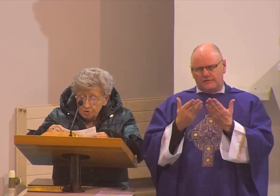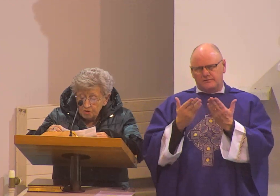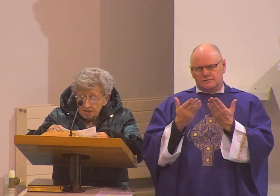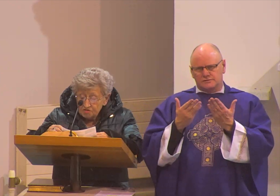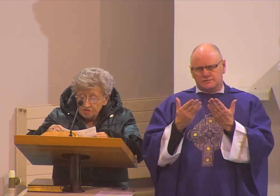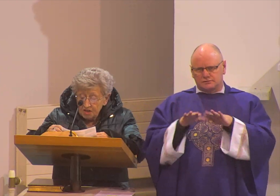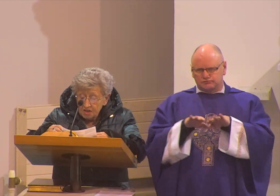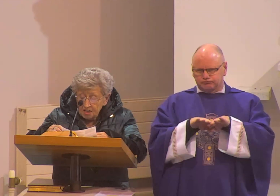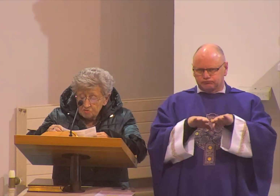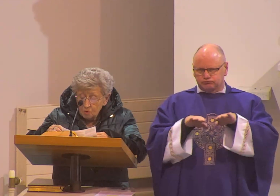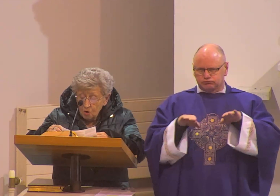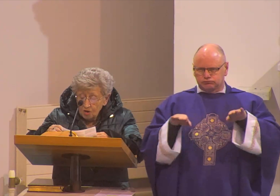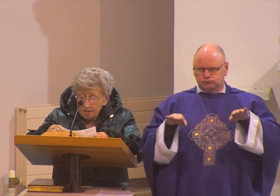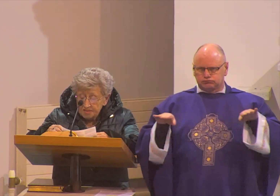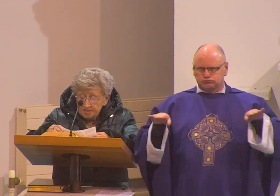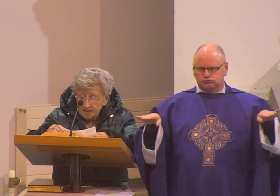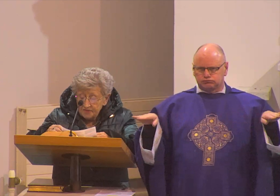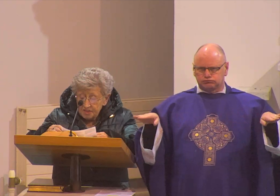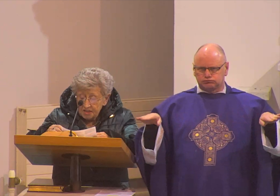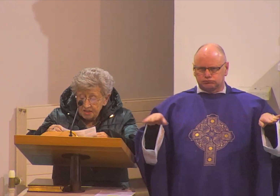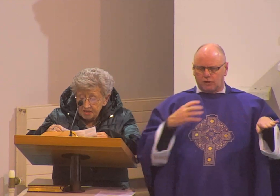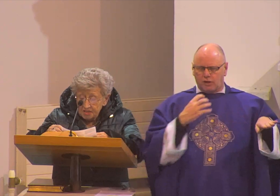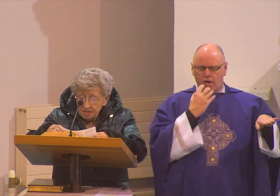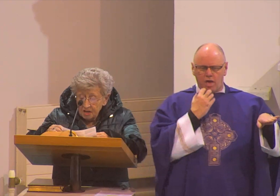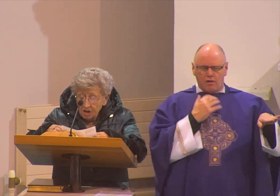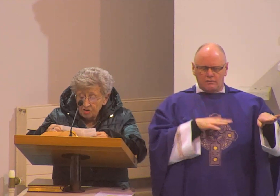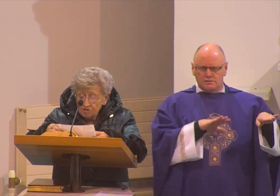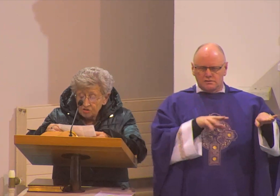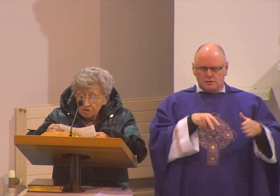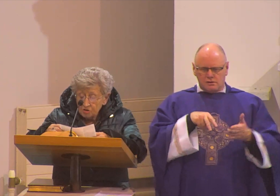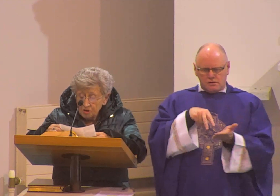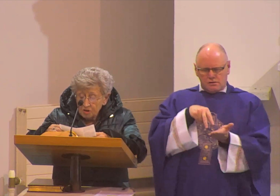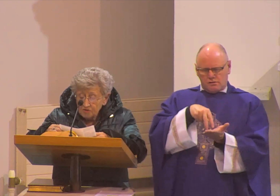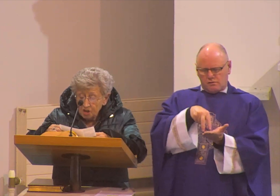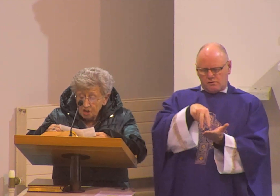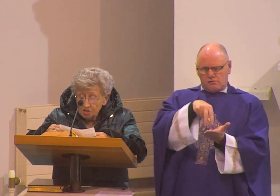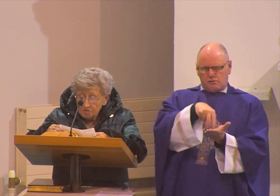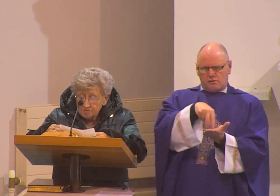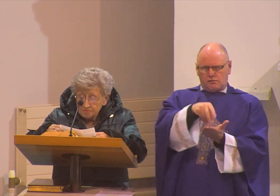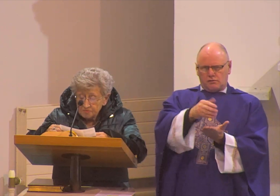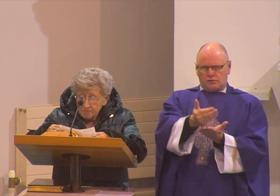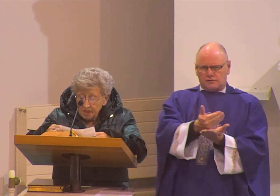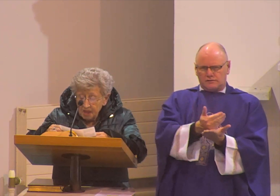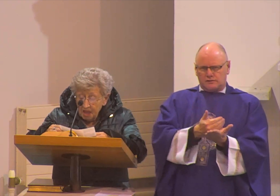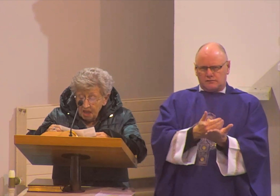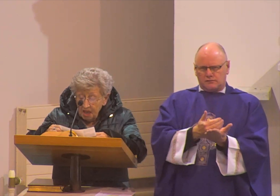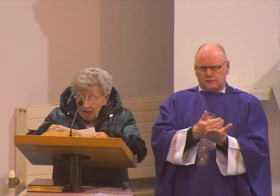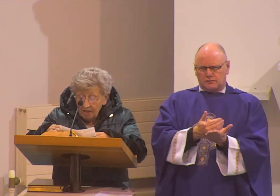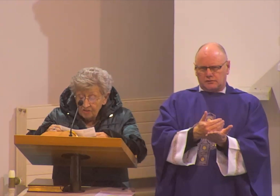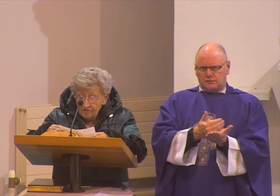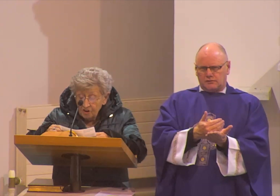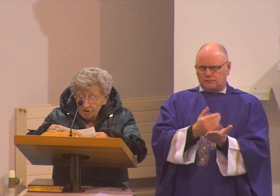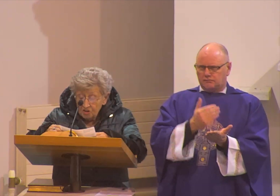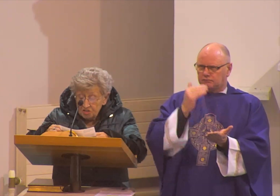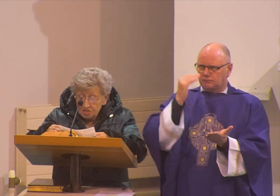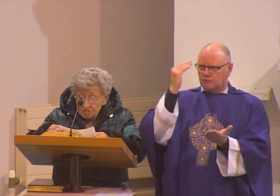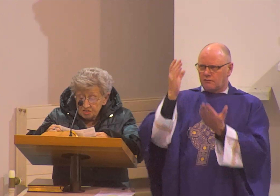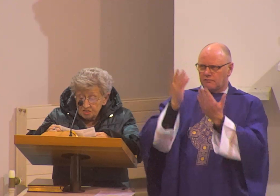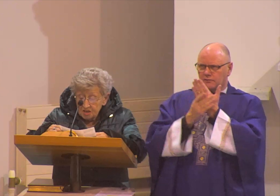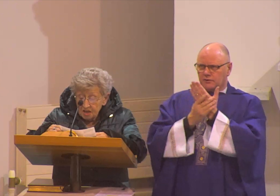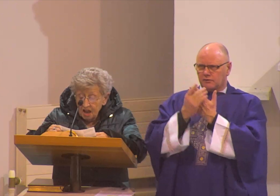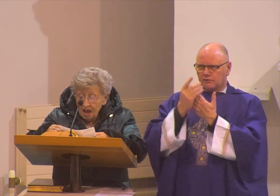so that Israel can walk in safety under the glory of God. And the